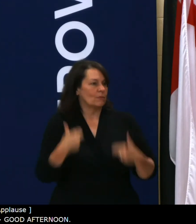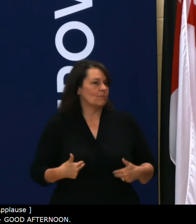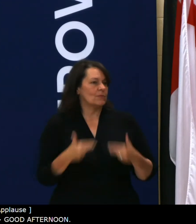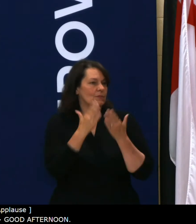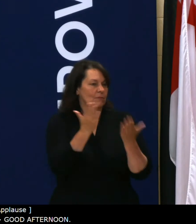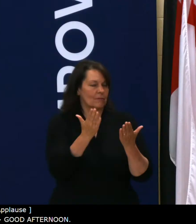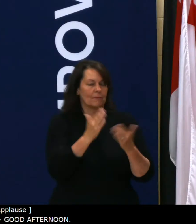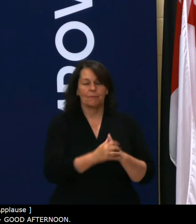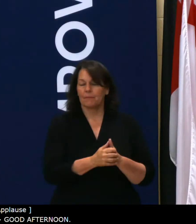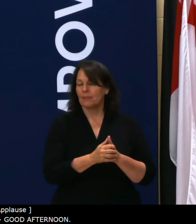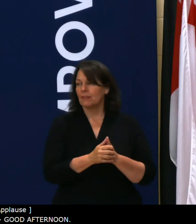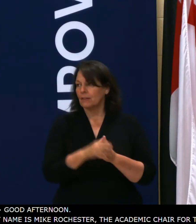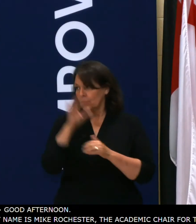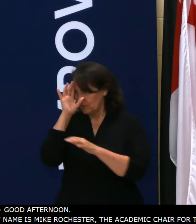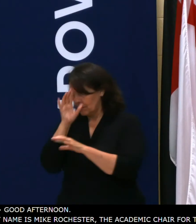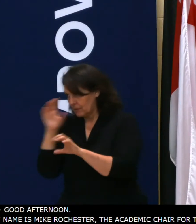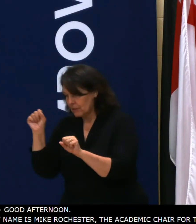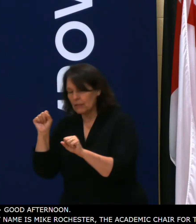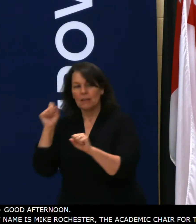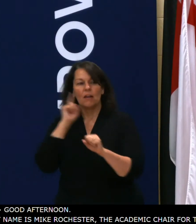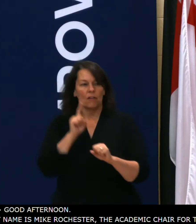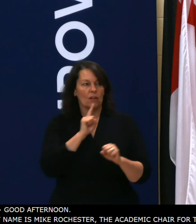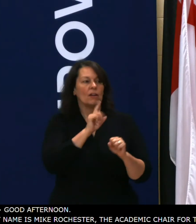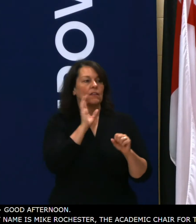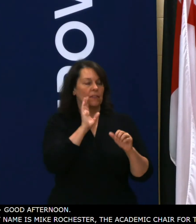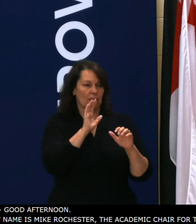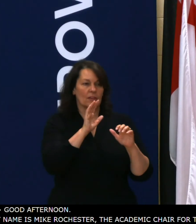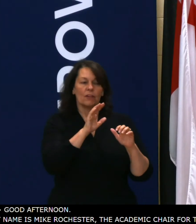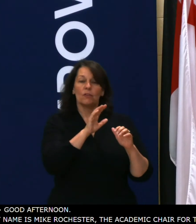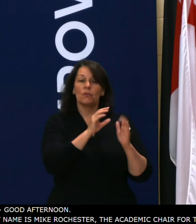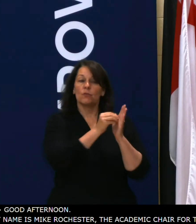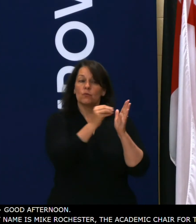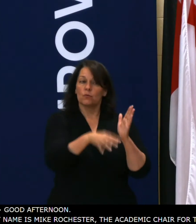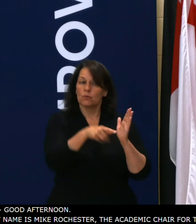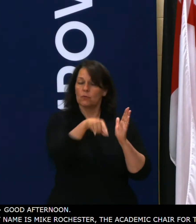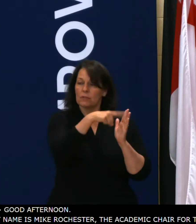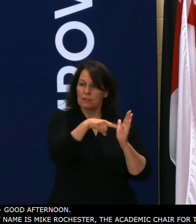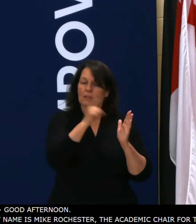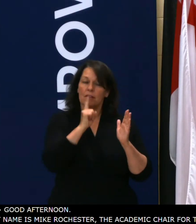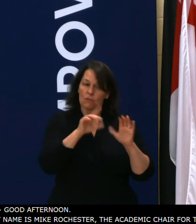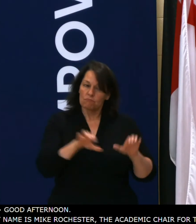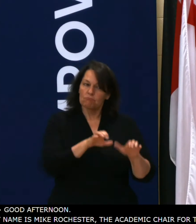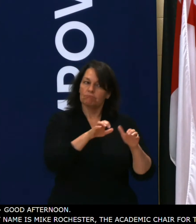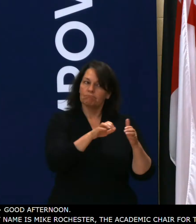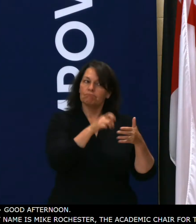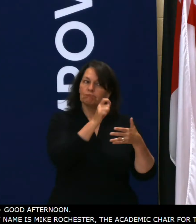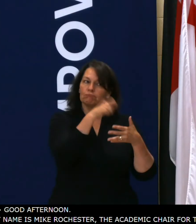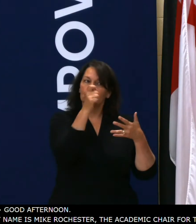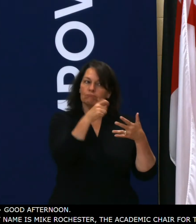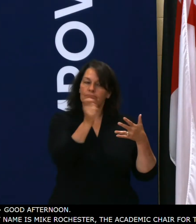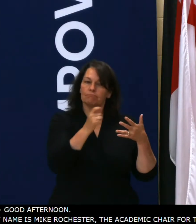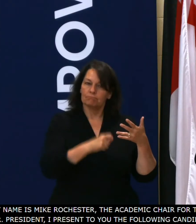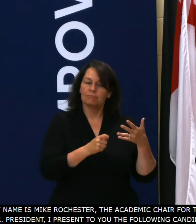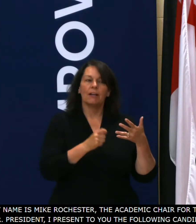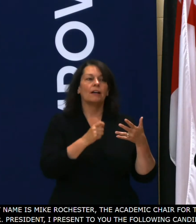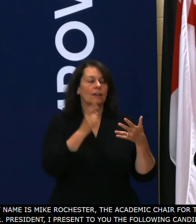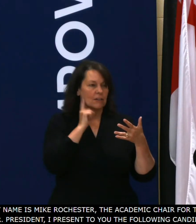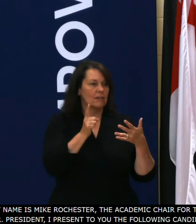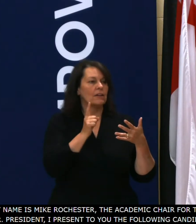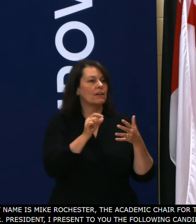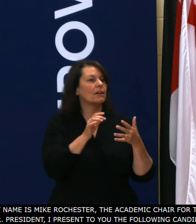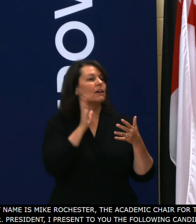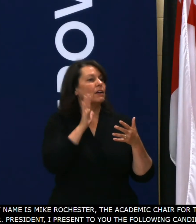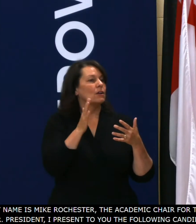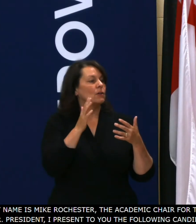you the following candidates who have completed all the requirements for credentials in the School of Health and Human Services. Continuing